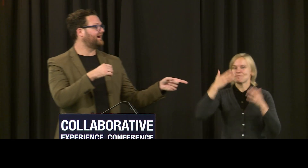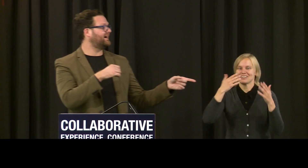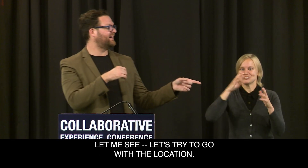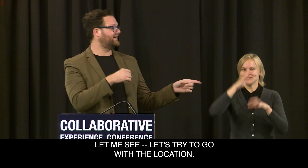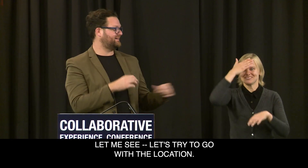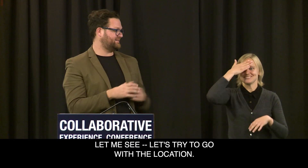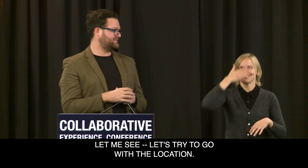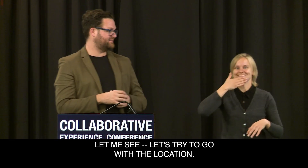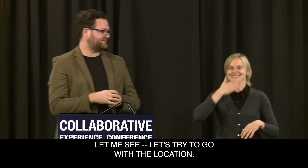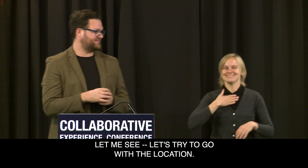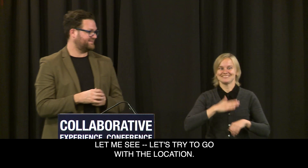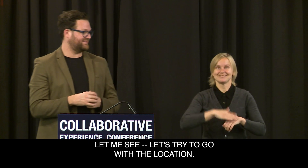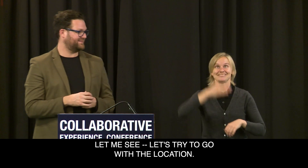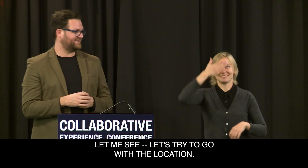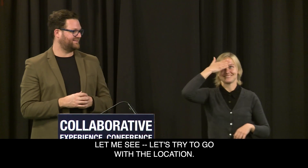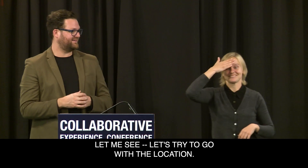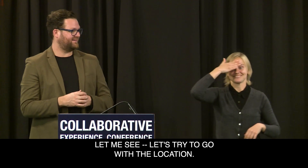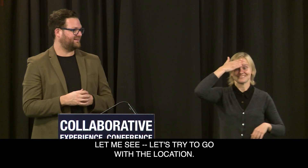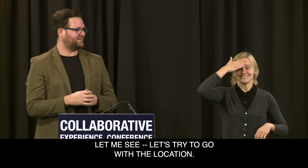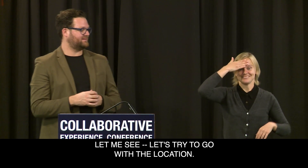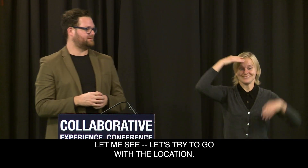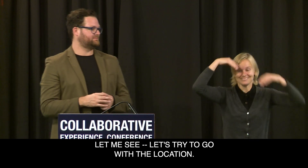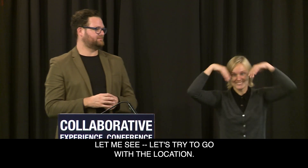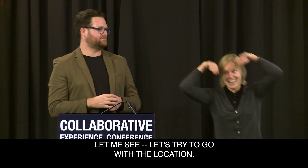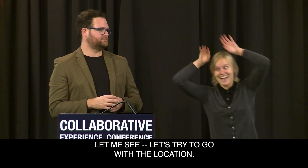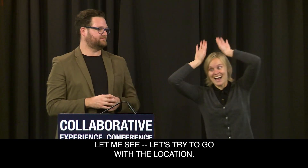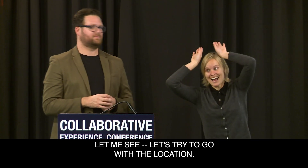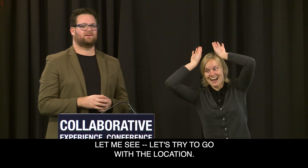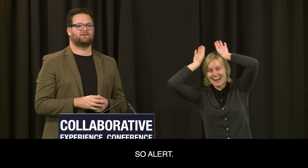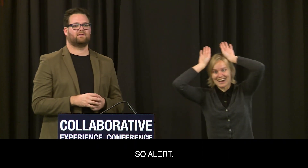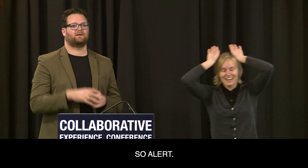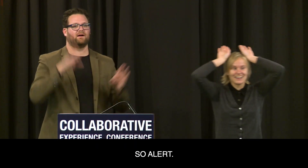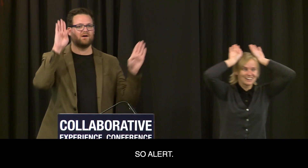All right, let me see. Let's try to go with the location. So alert.